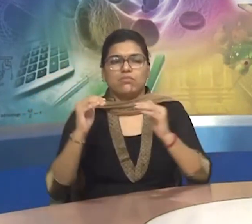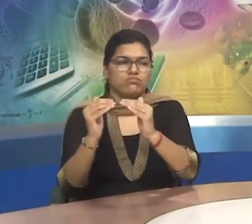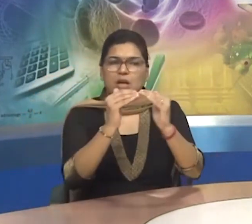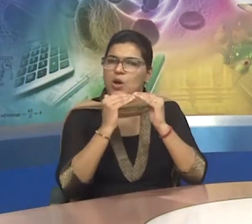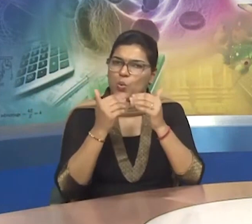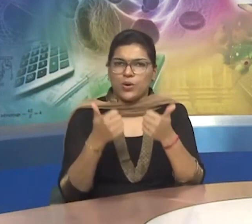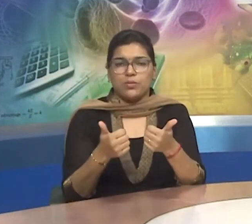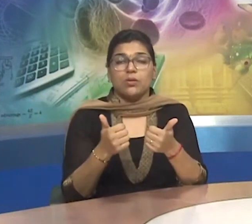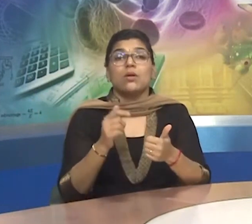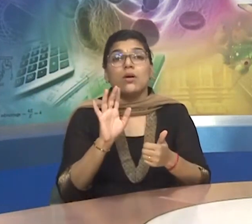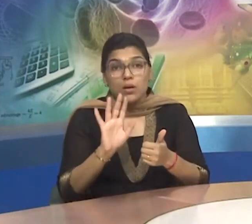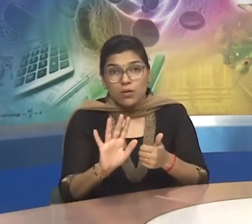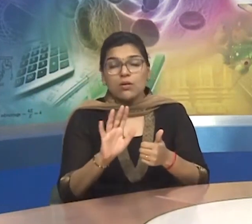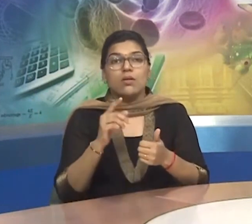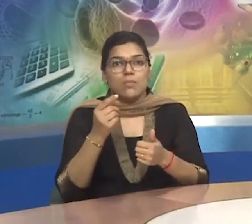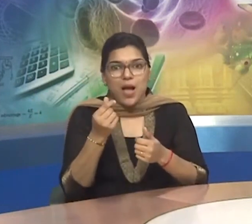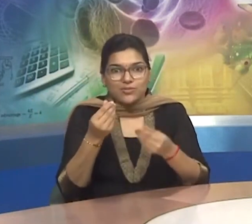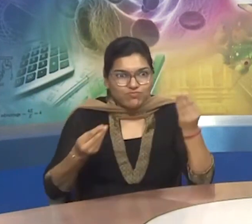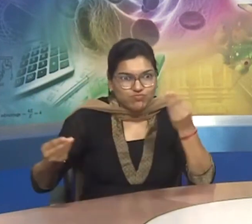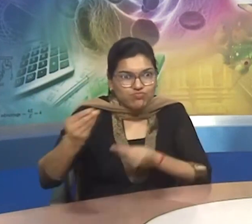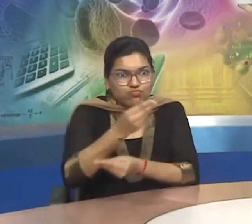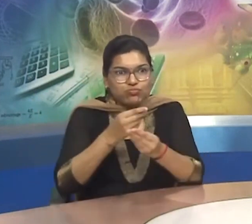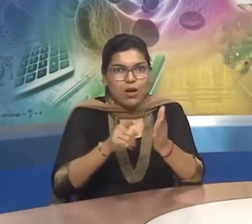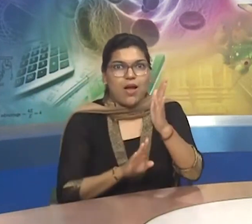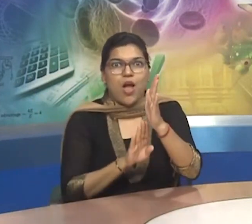So, it is the right.